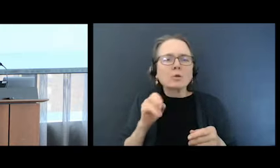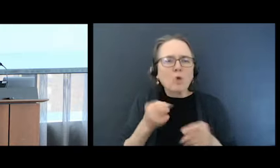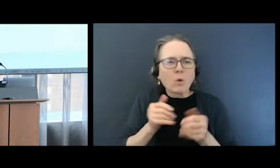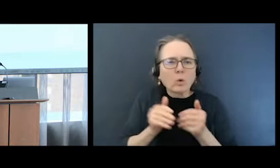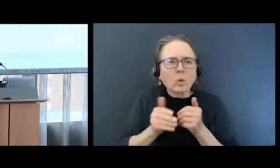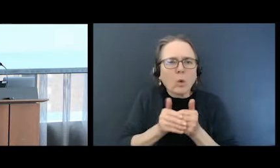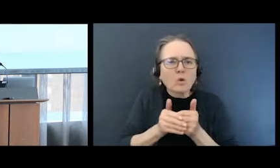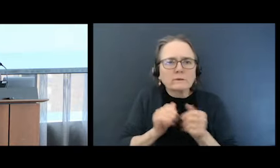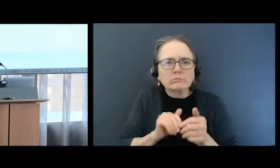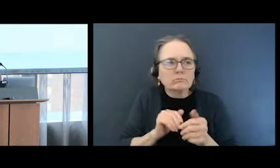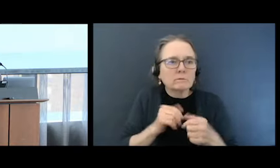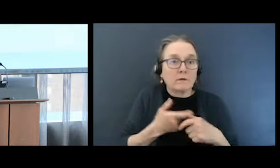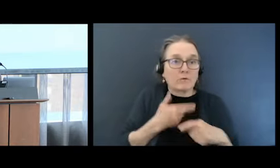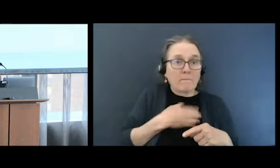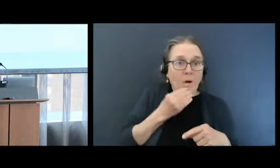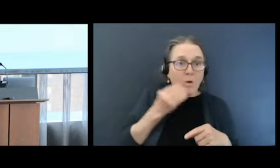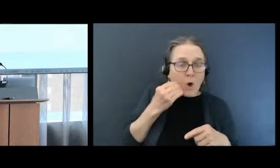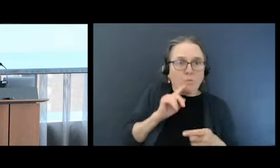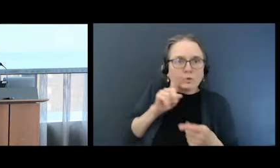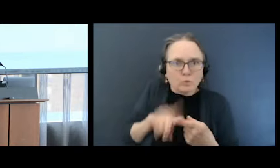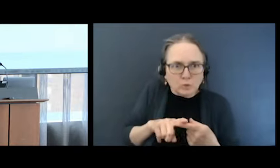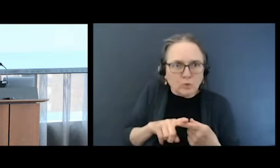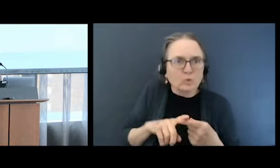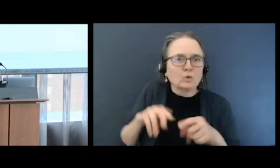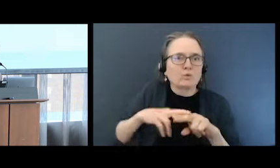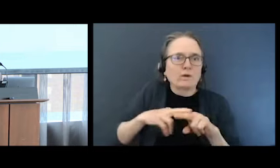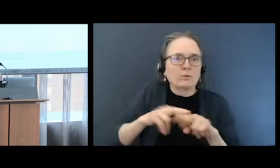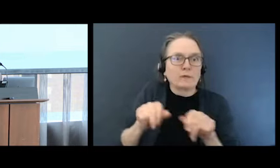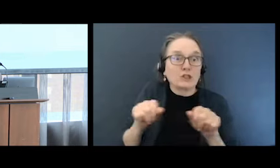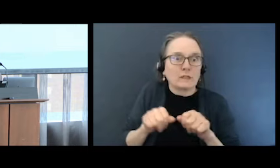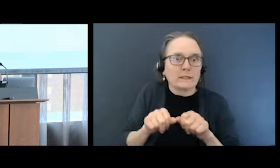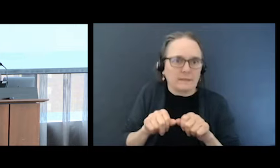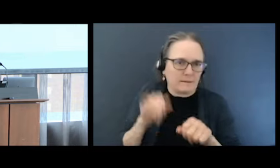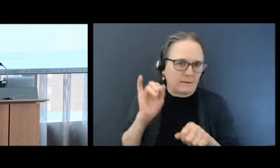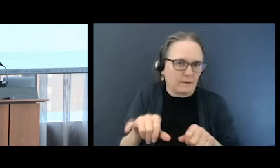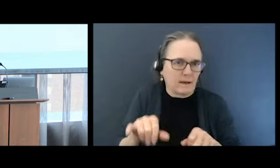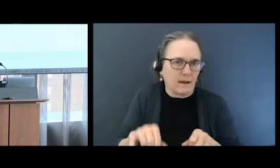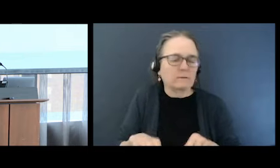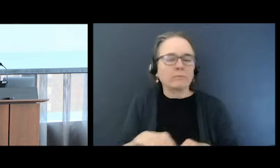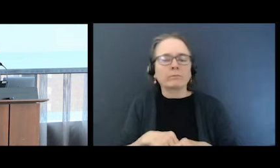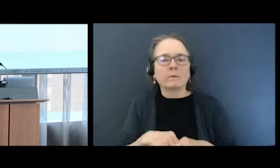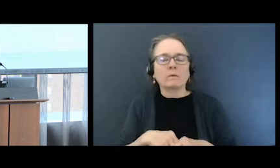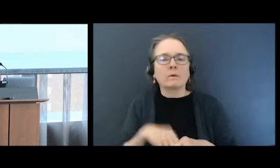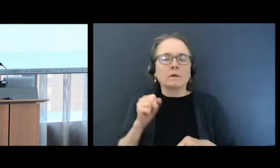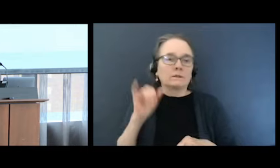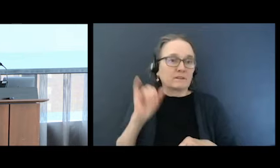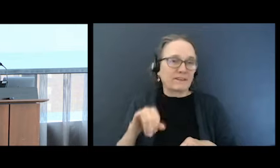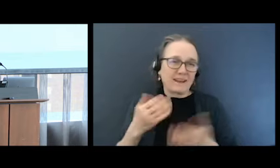So I summarize that as access to information where the cognitive load is